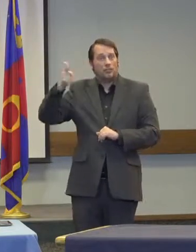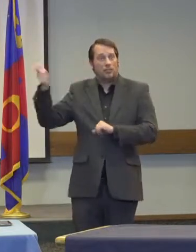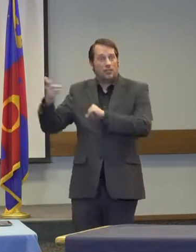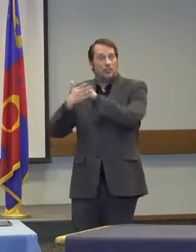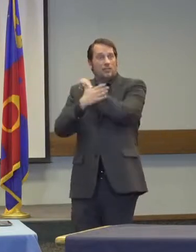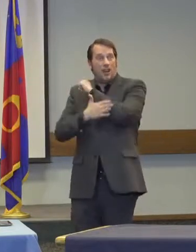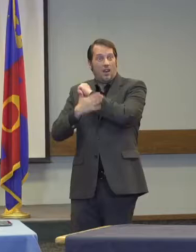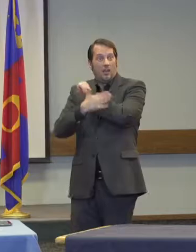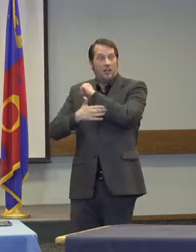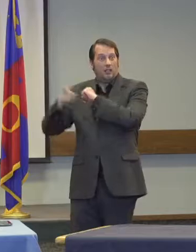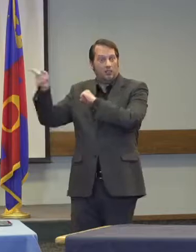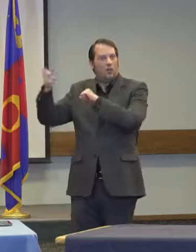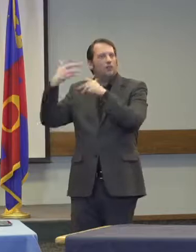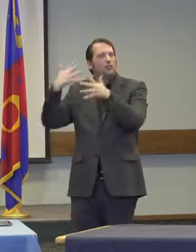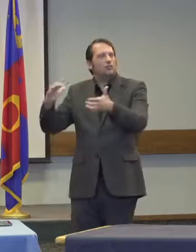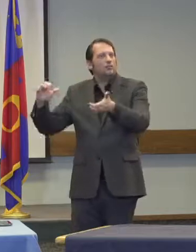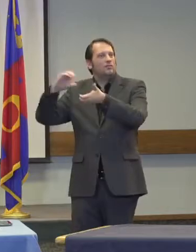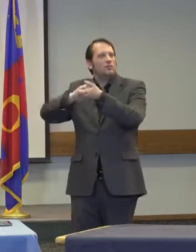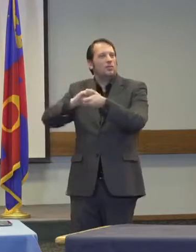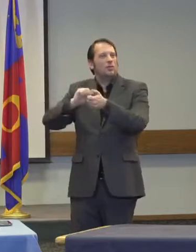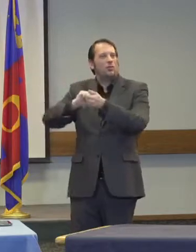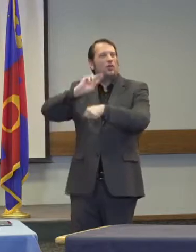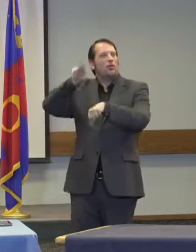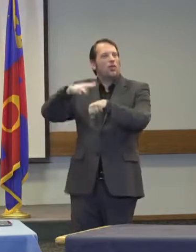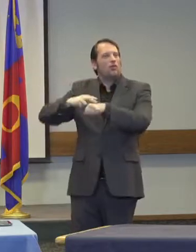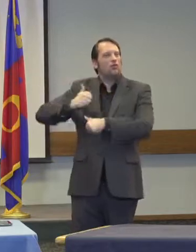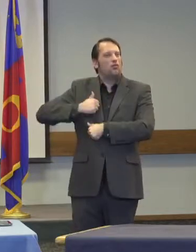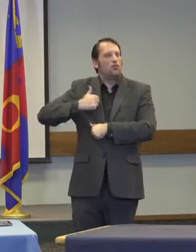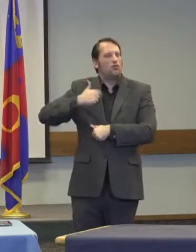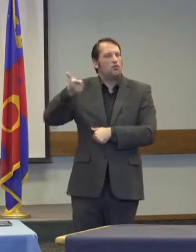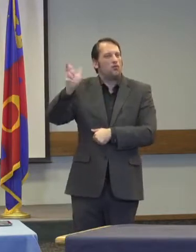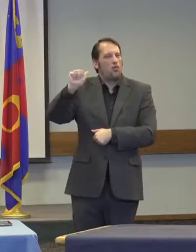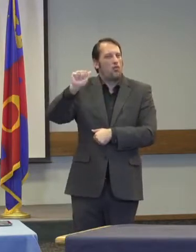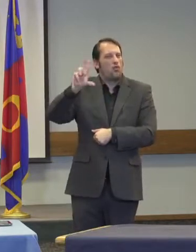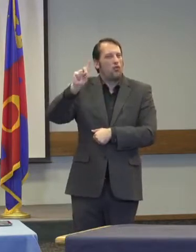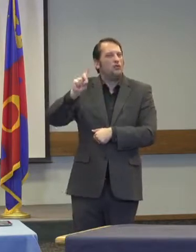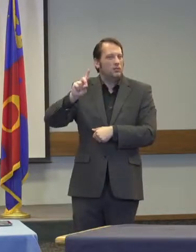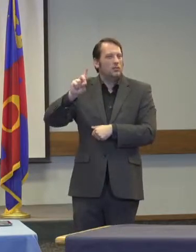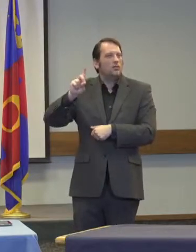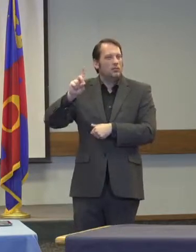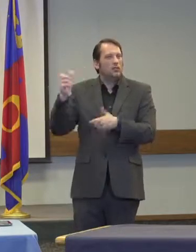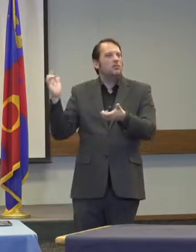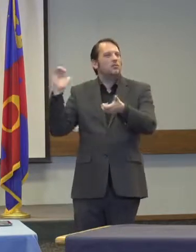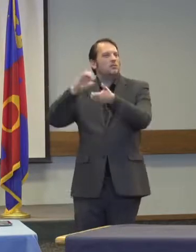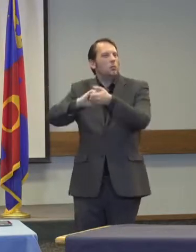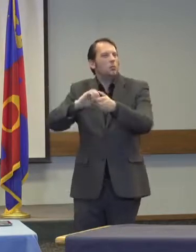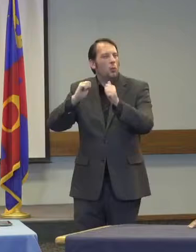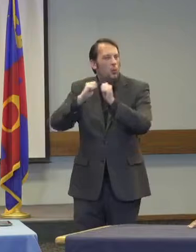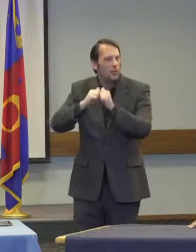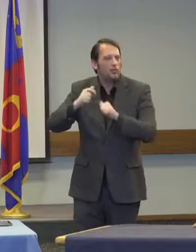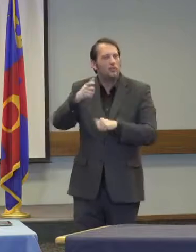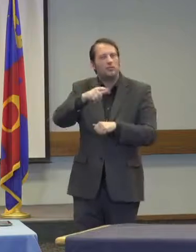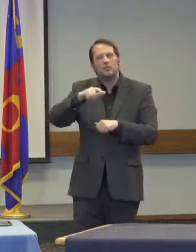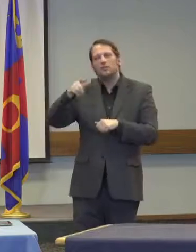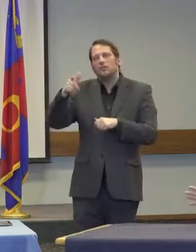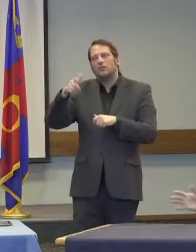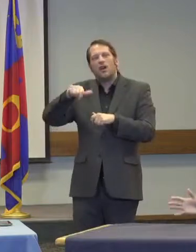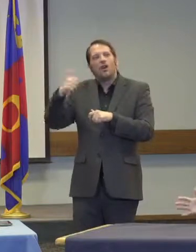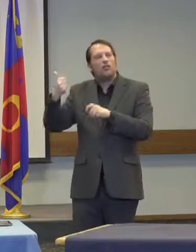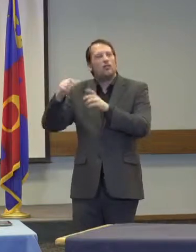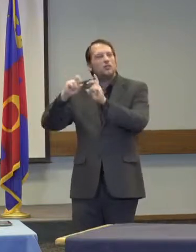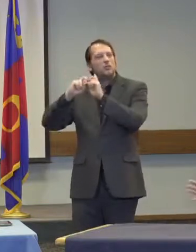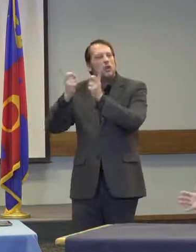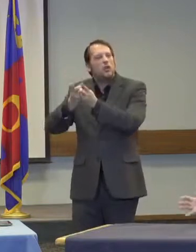National Guard and the state, utilizing that venue, certainly in partnership with the Prince George's Health Department, but utilizing that venue that